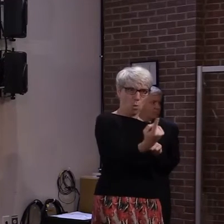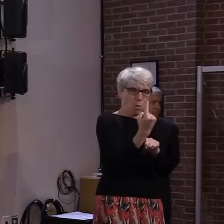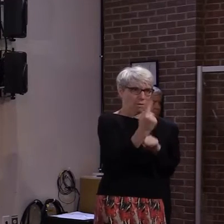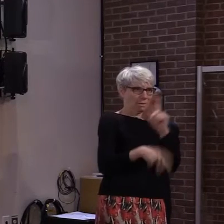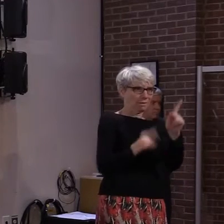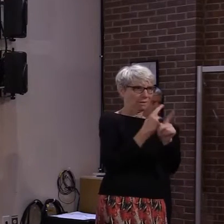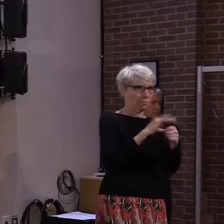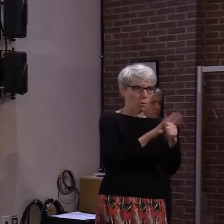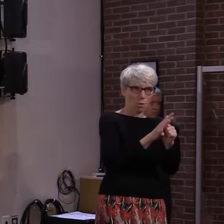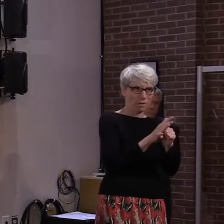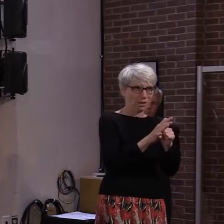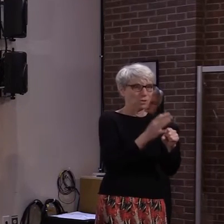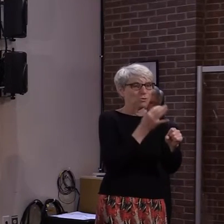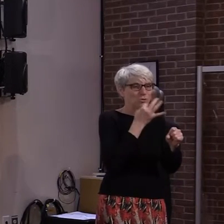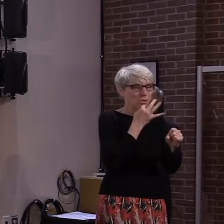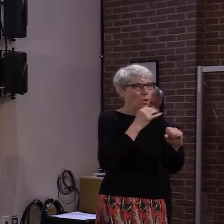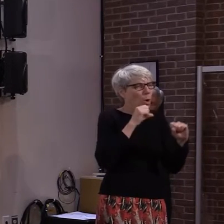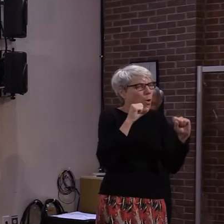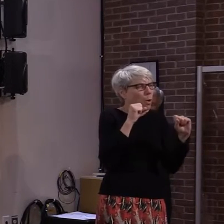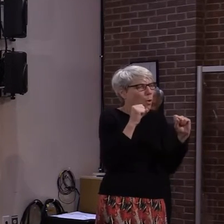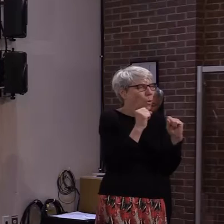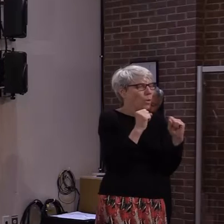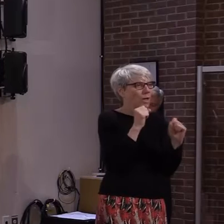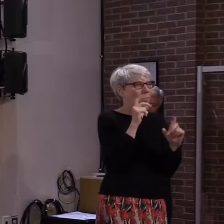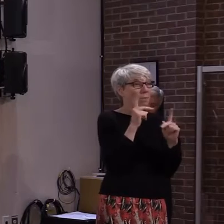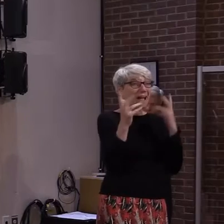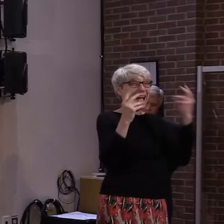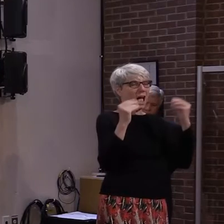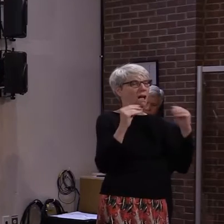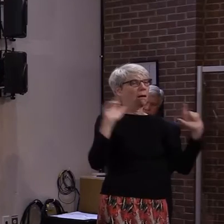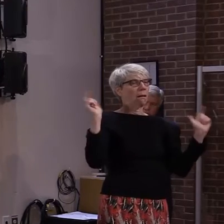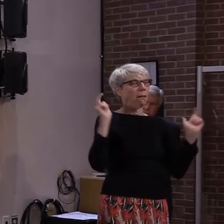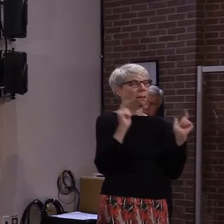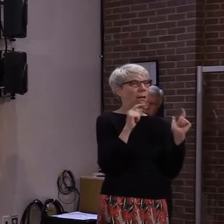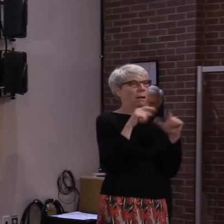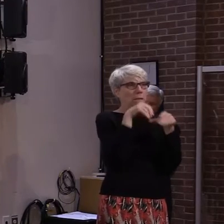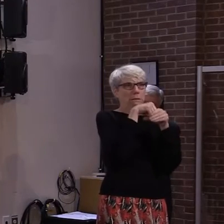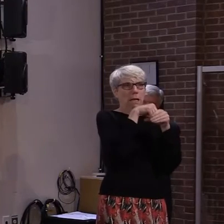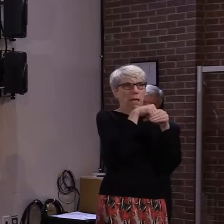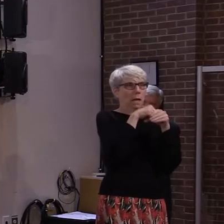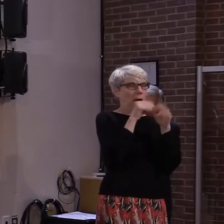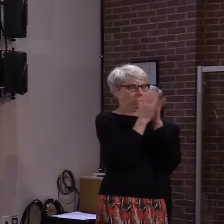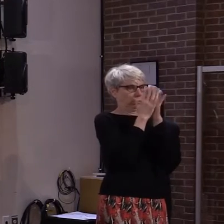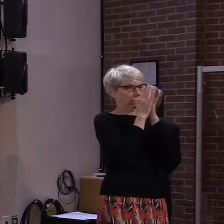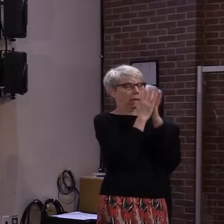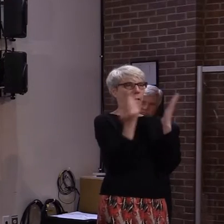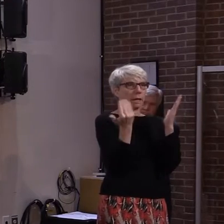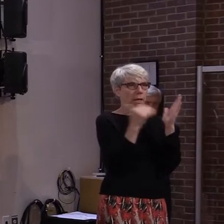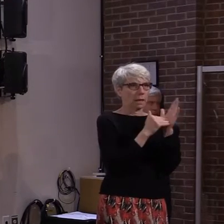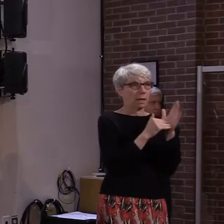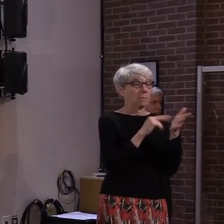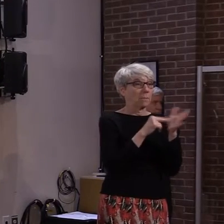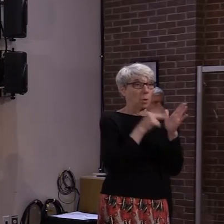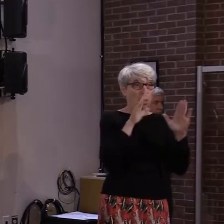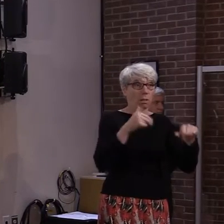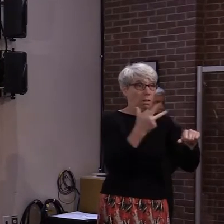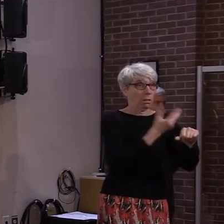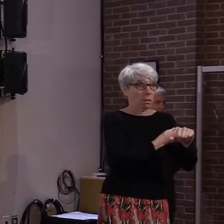Vermont and congregating together, that if the vaccination rate is not sufficient, they will be more